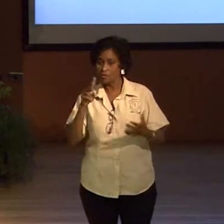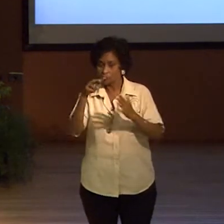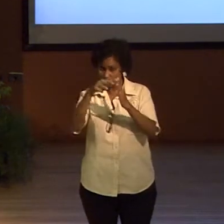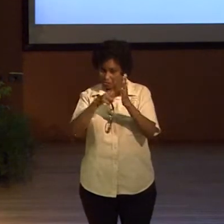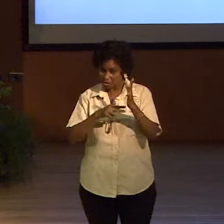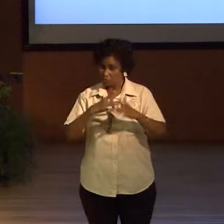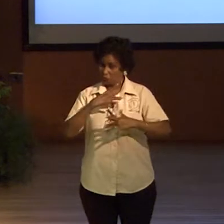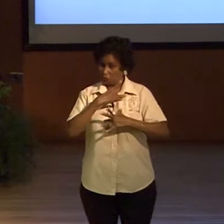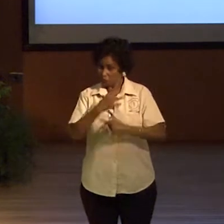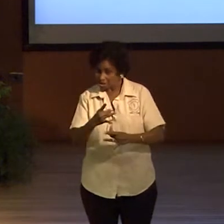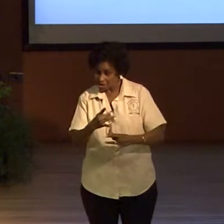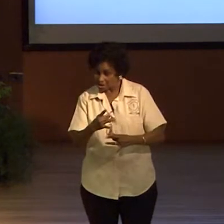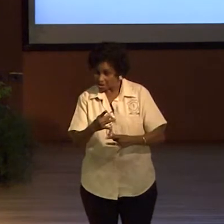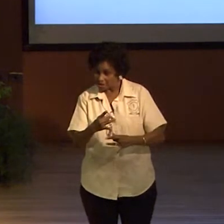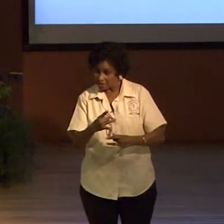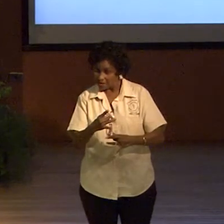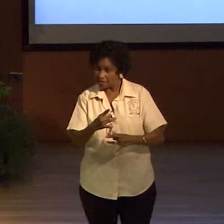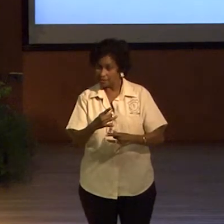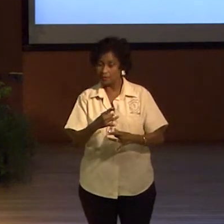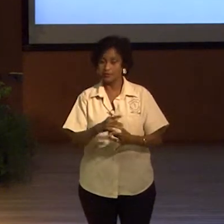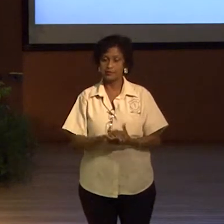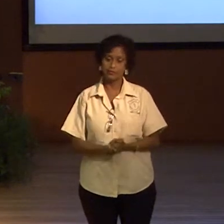discussion that arose out of this